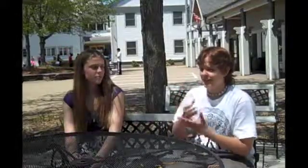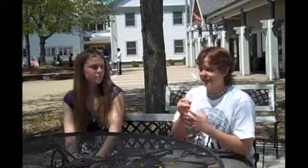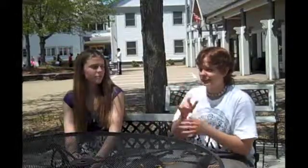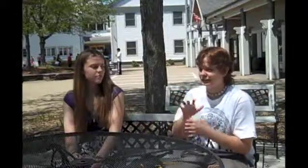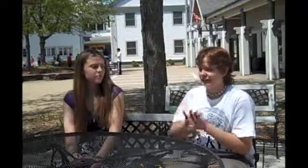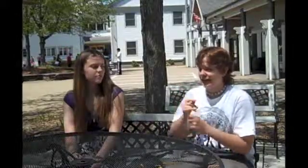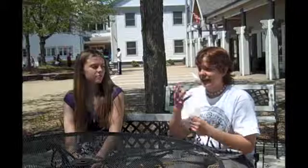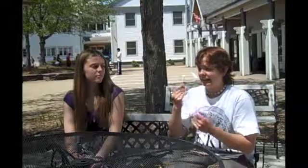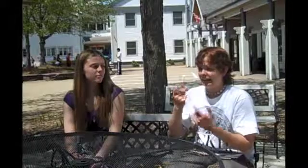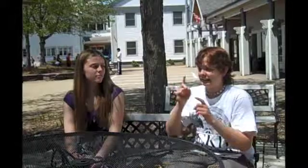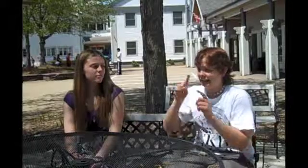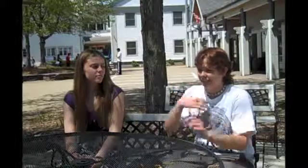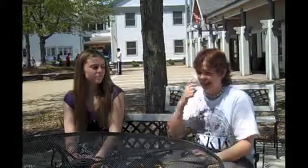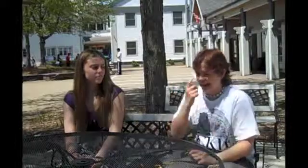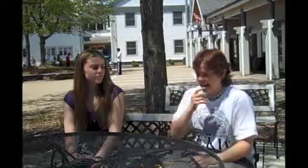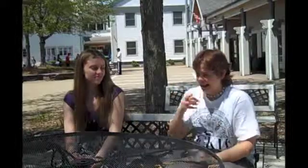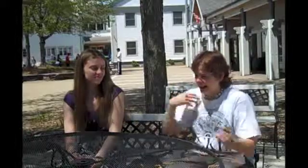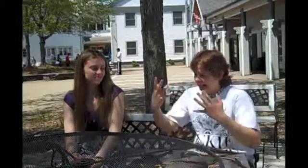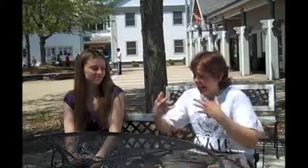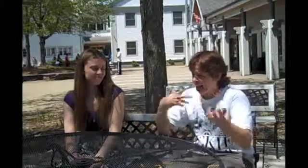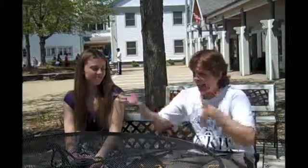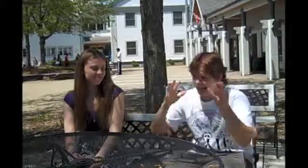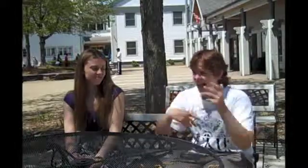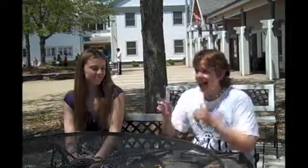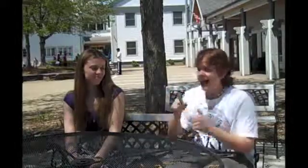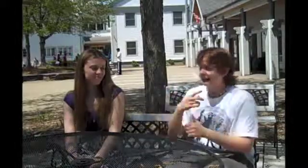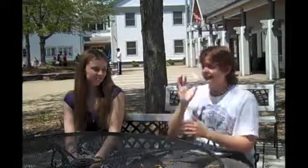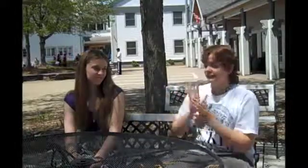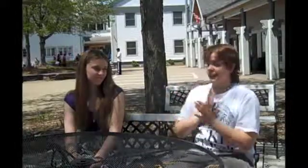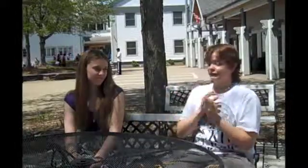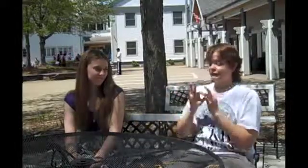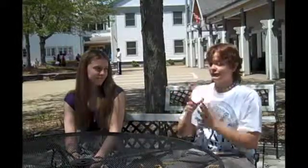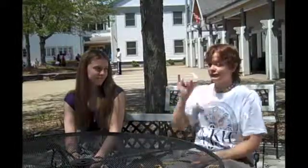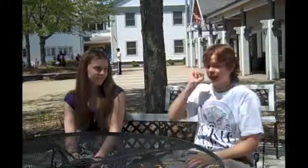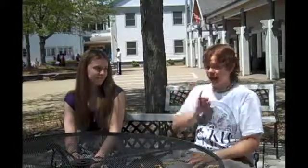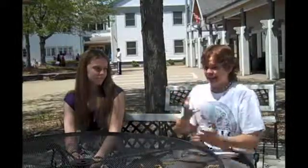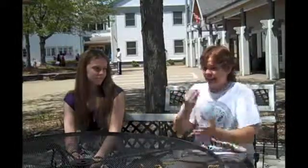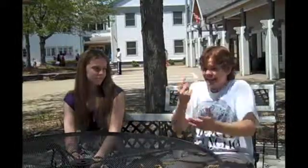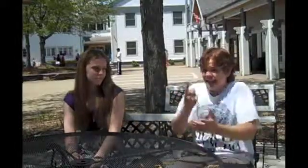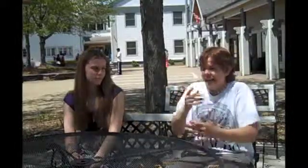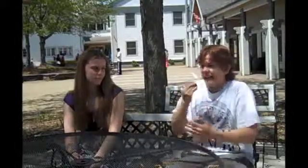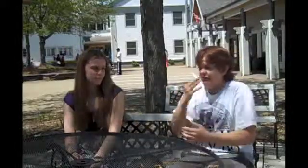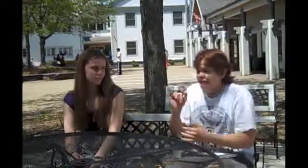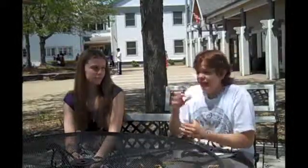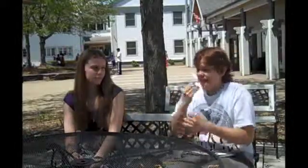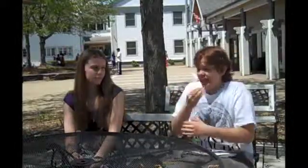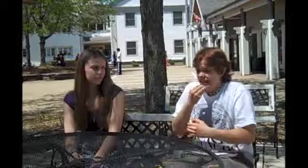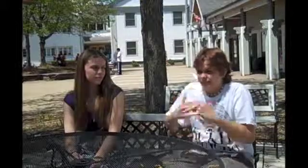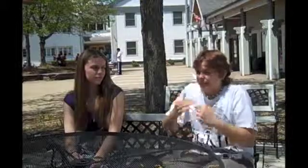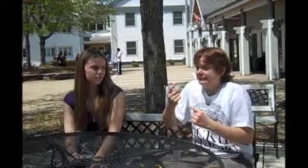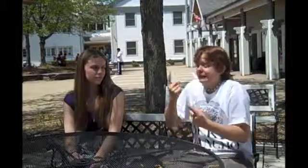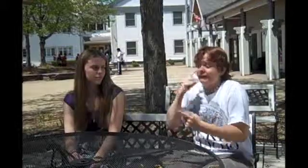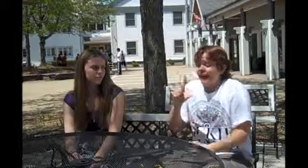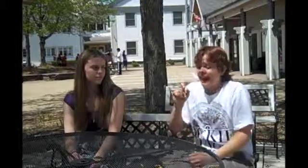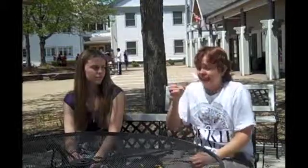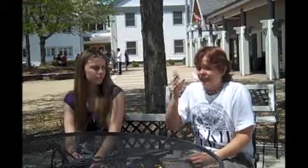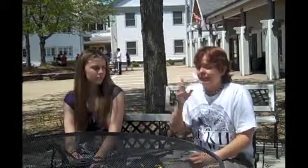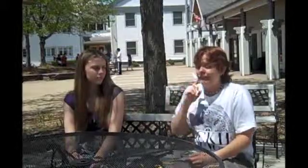spicy pepper. I ate it and I had to gulp down 2 cans of soda. My eyes were tearing, and the Chinese interpreter was like,